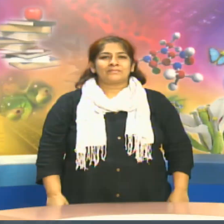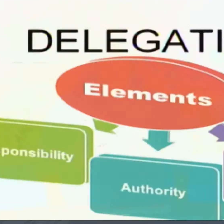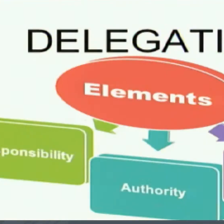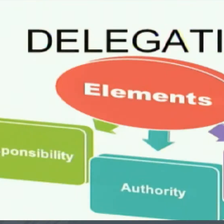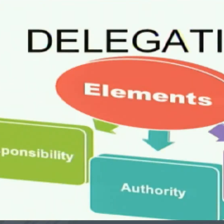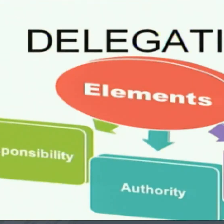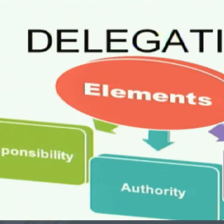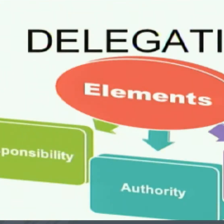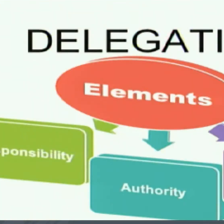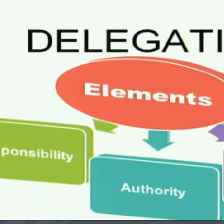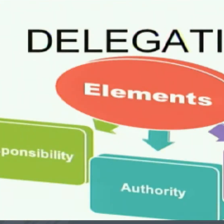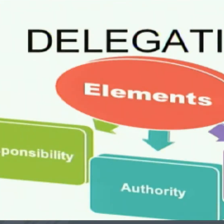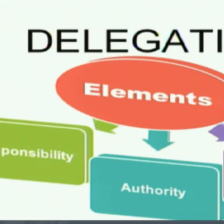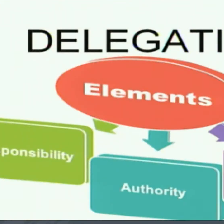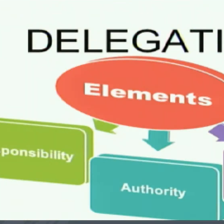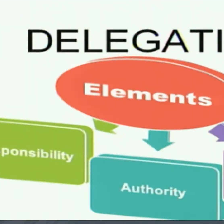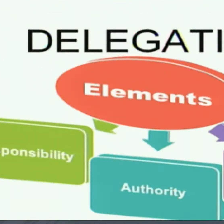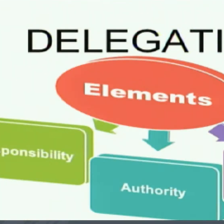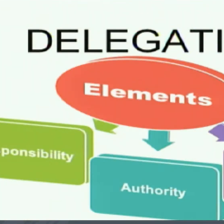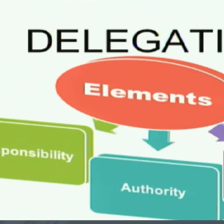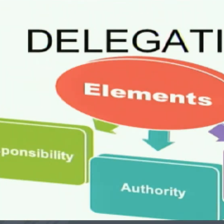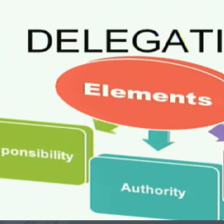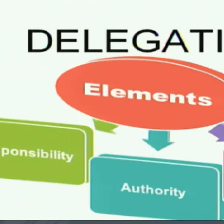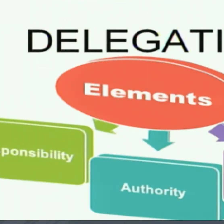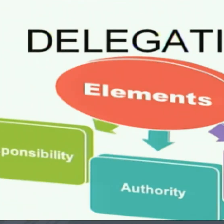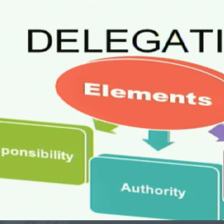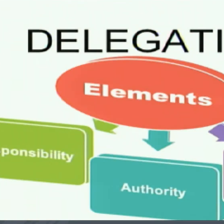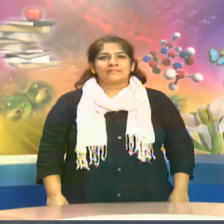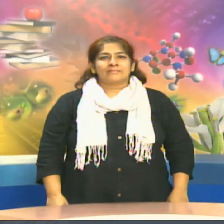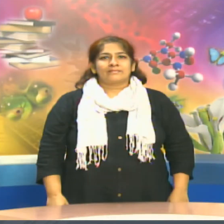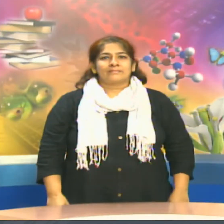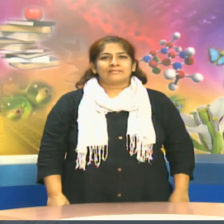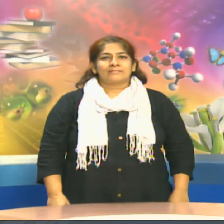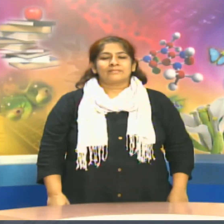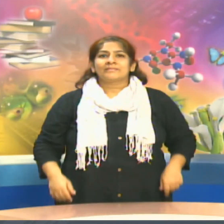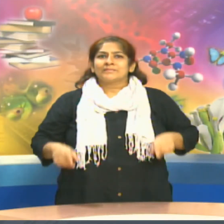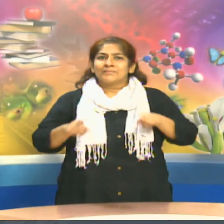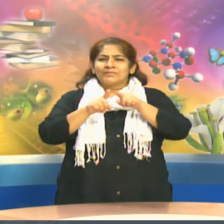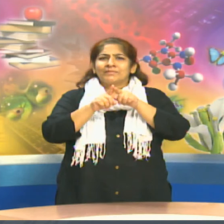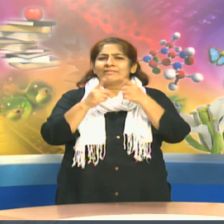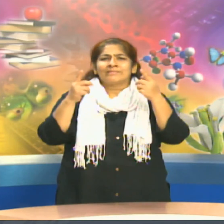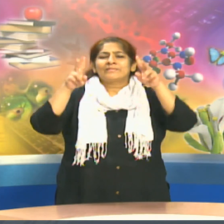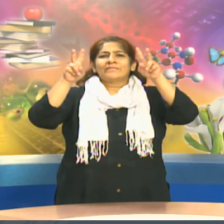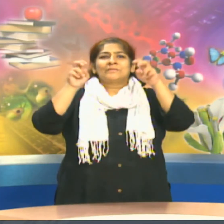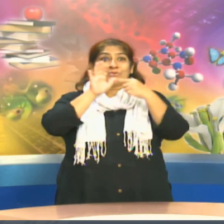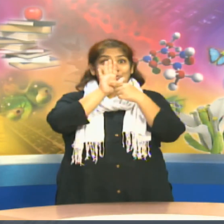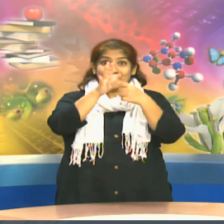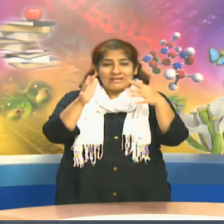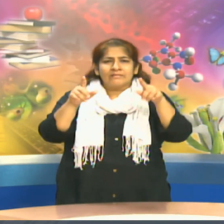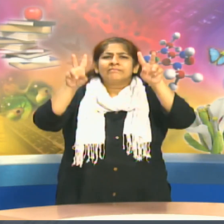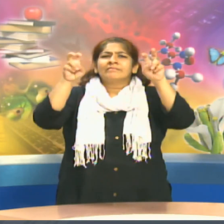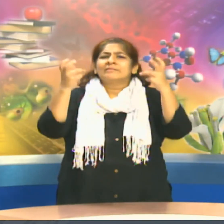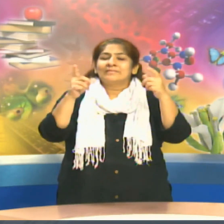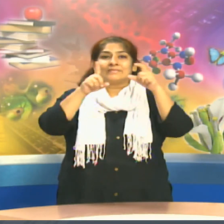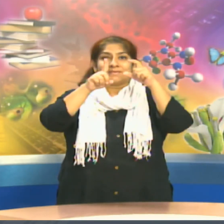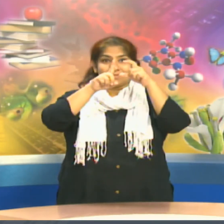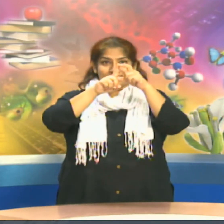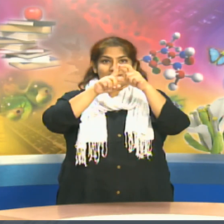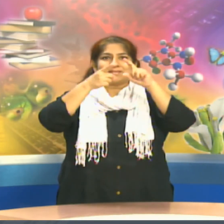you can see further this picture. This picture you just saw,